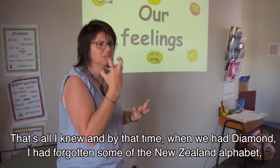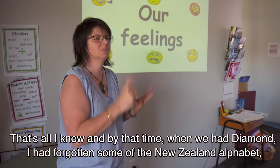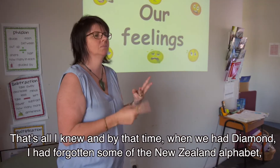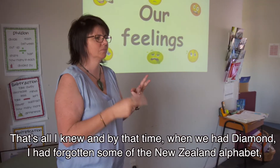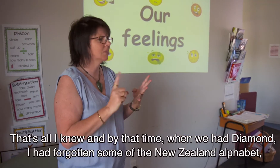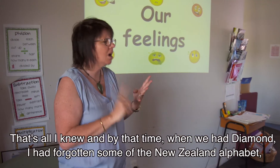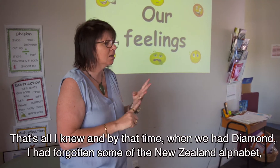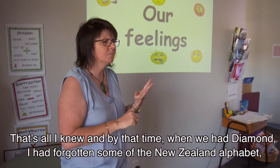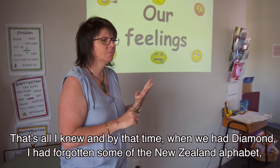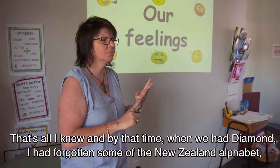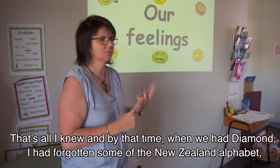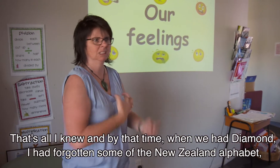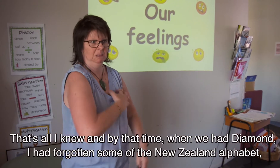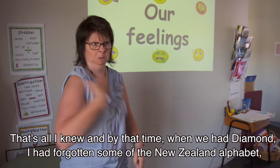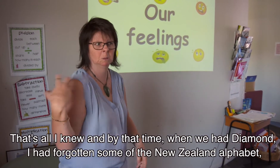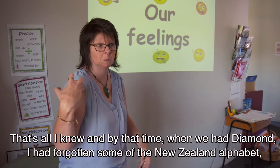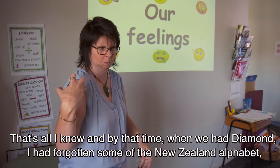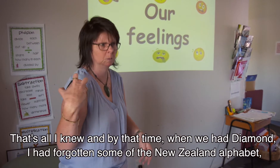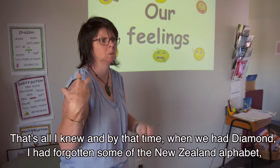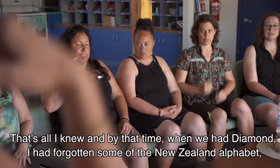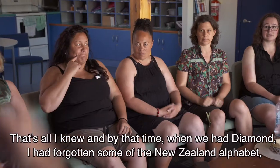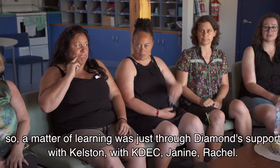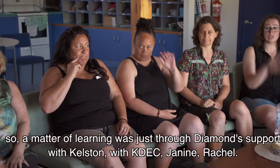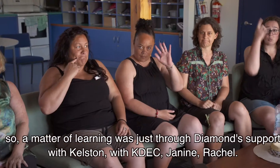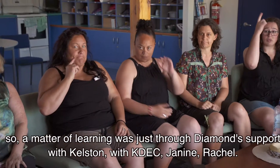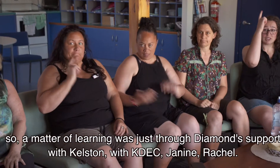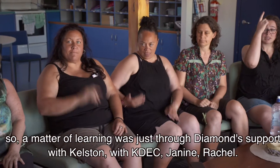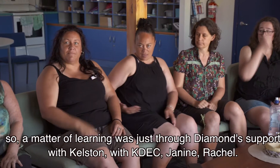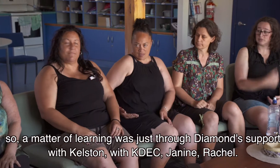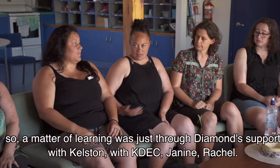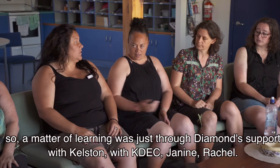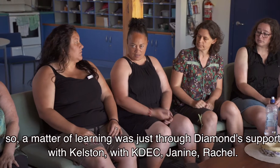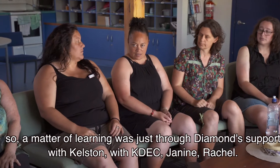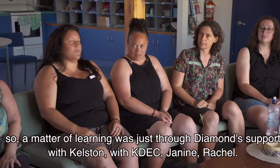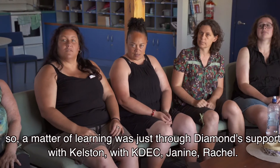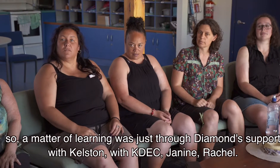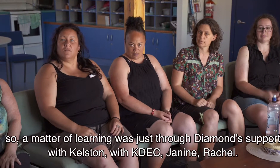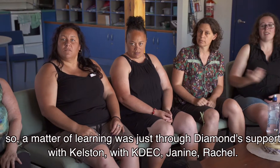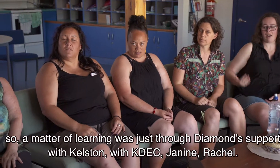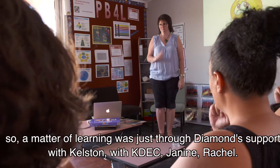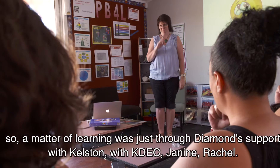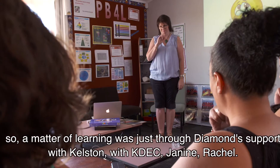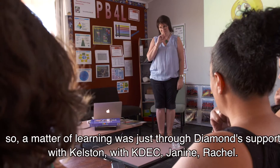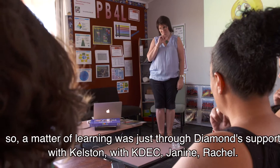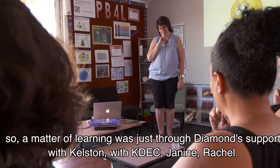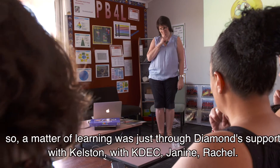some of the New Zealand alphabet. So a matter of learning was just through Diamond support with